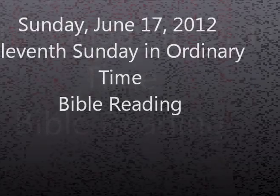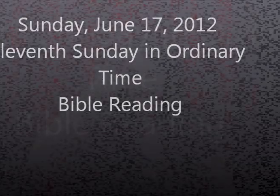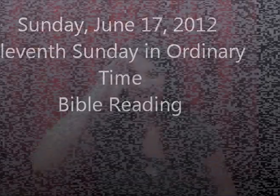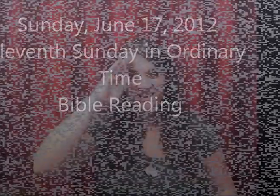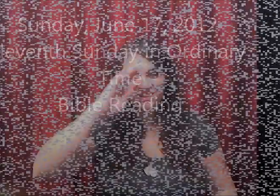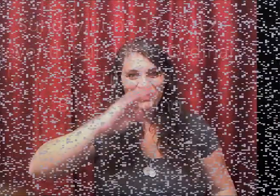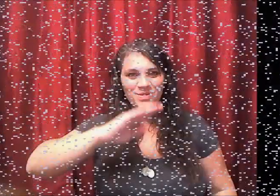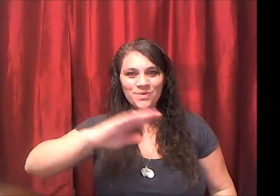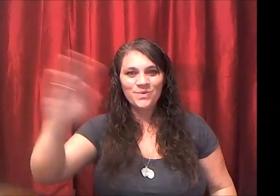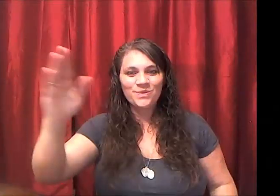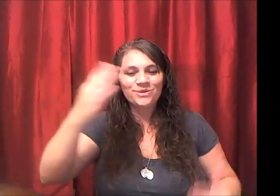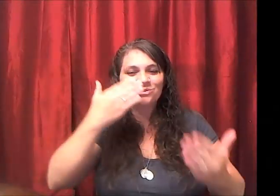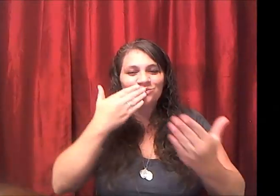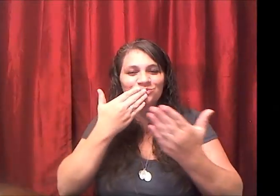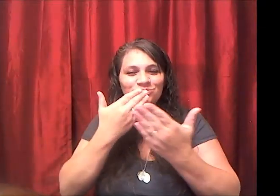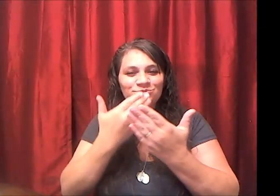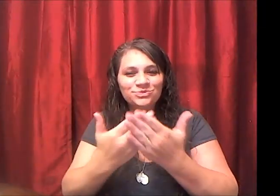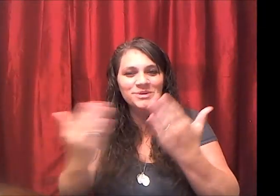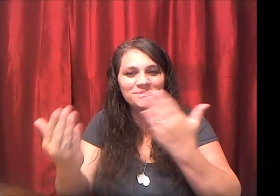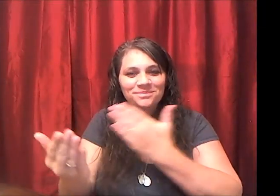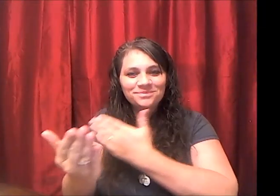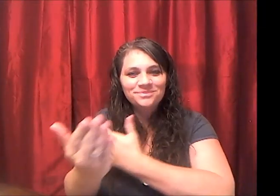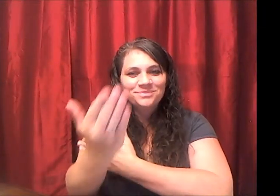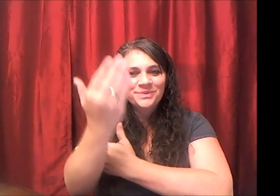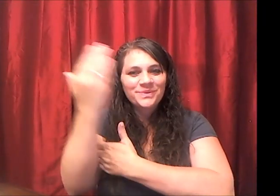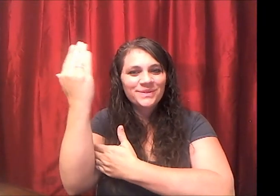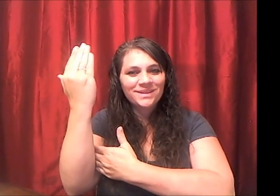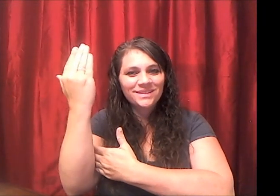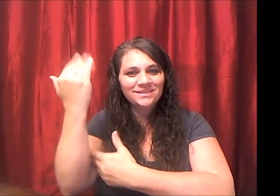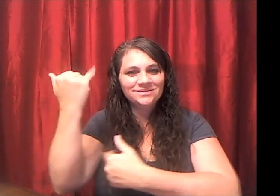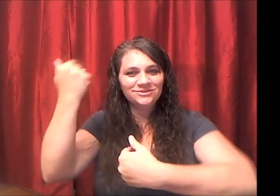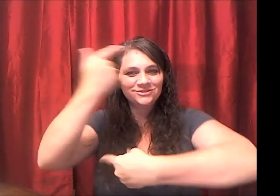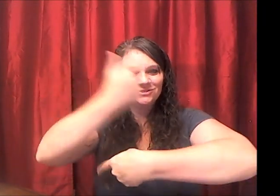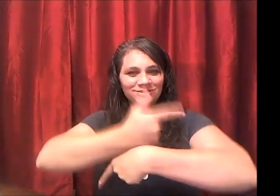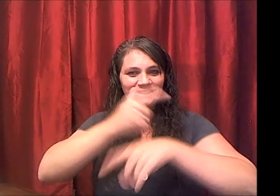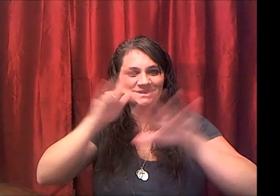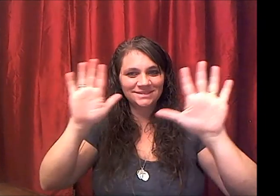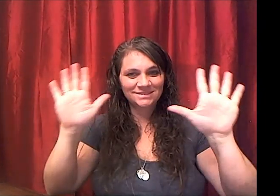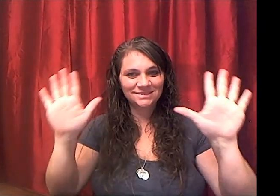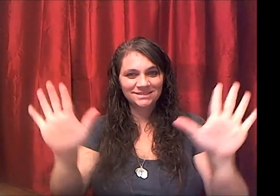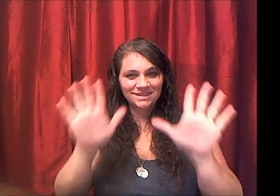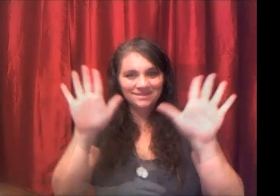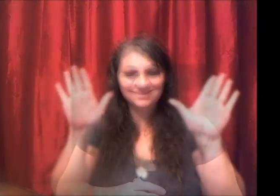dim memory of life before the fall just won't pass. The cage is open. Hope is closed.